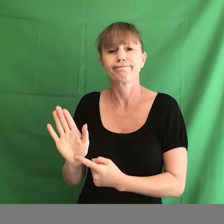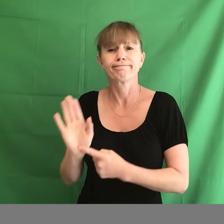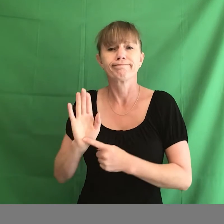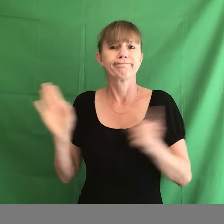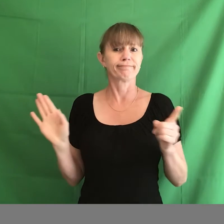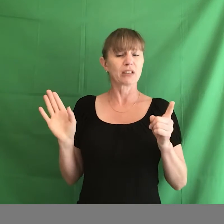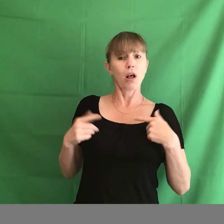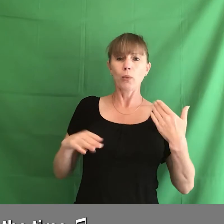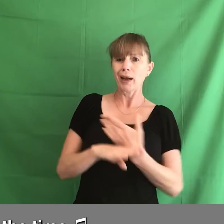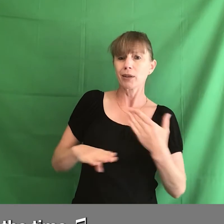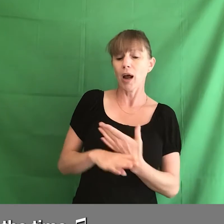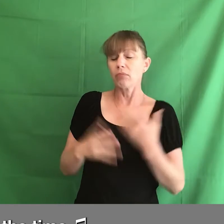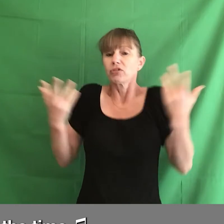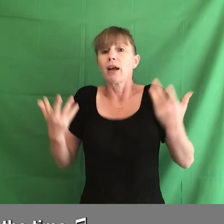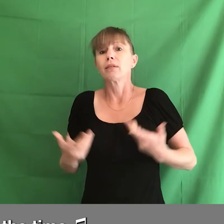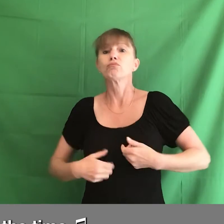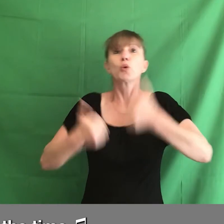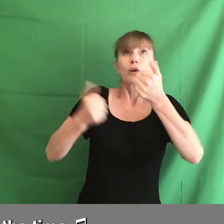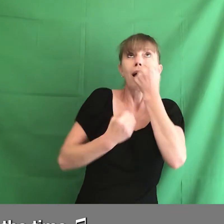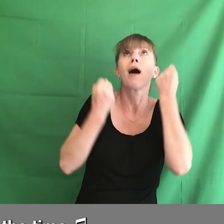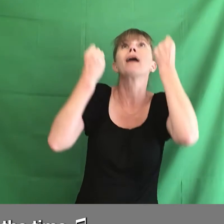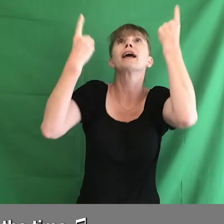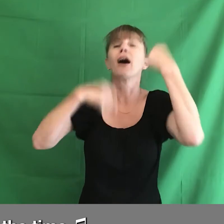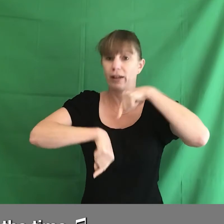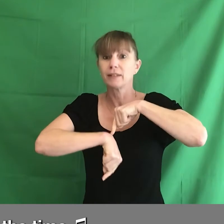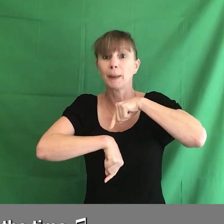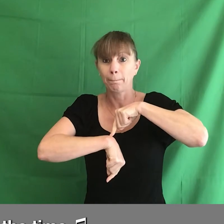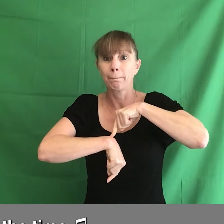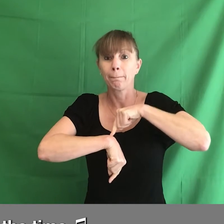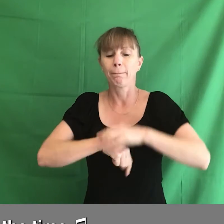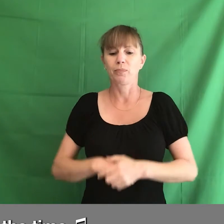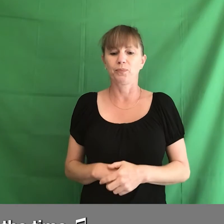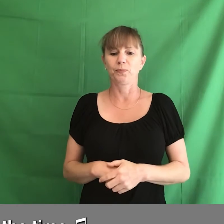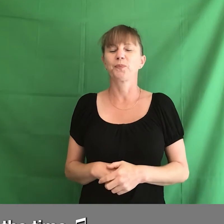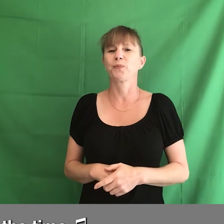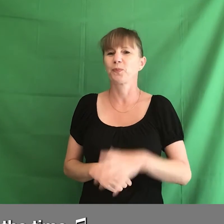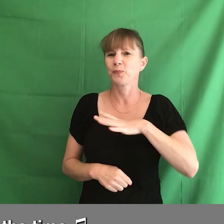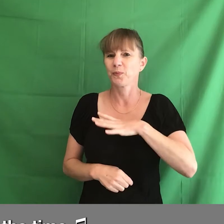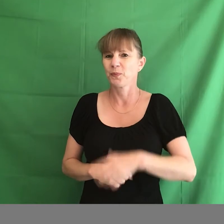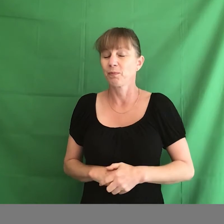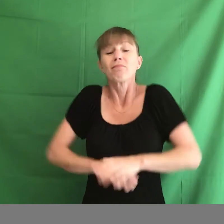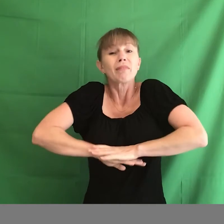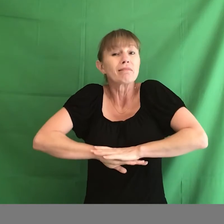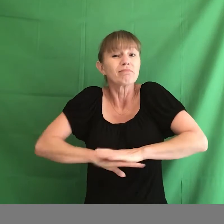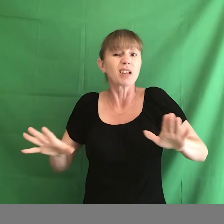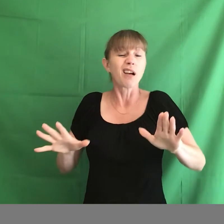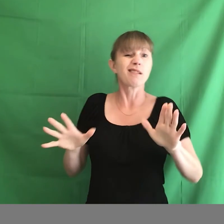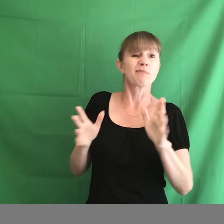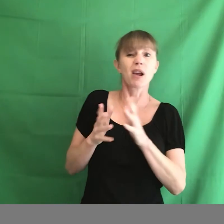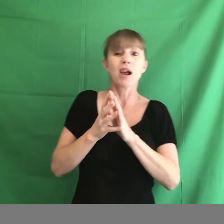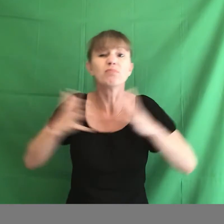not a weird act, just a good idea at the time. Ready? It's not a